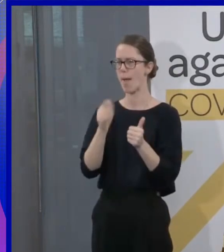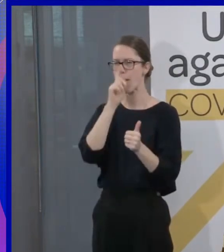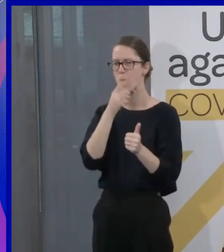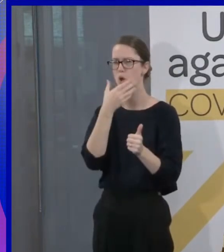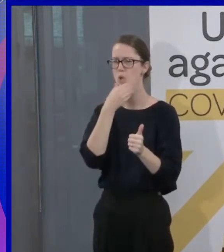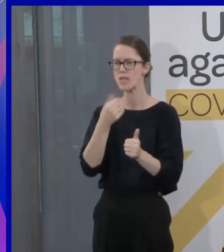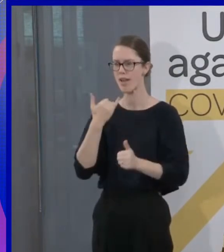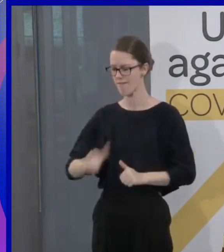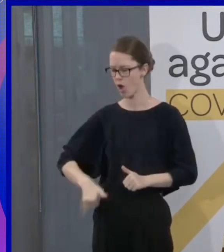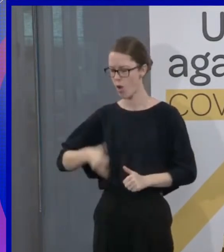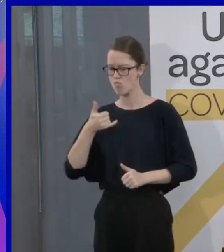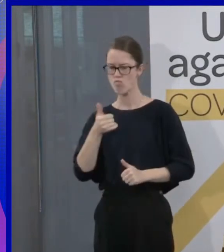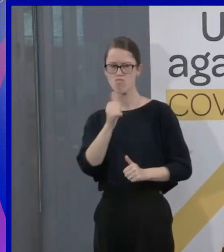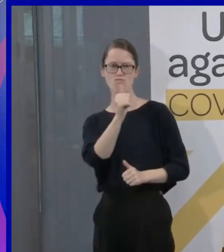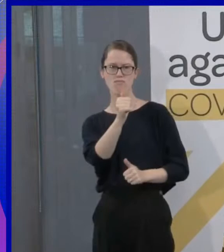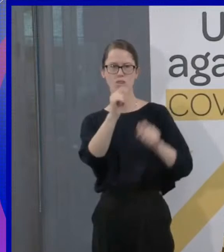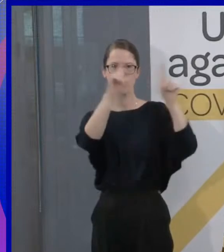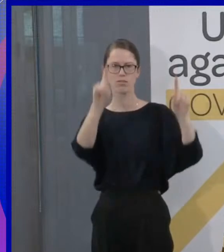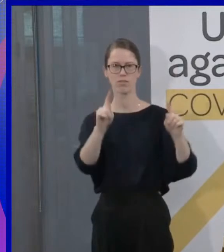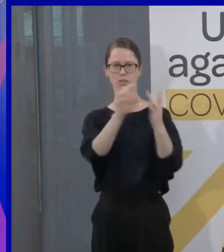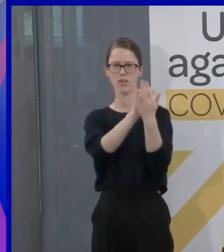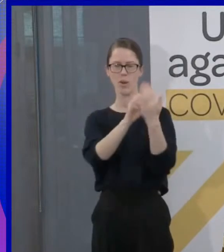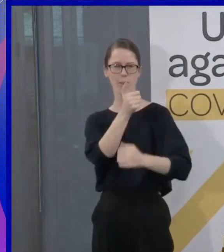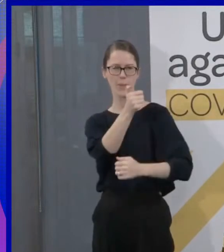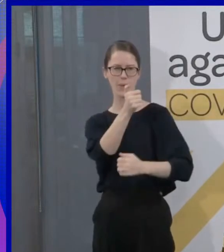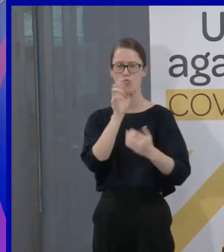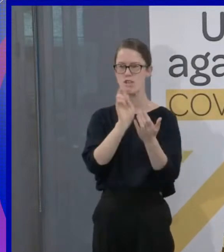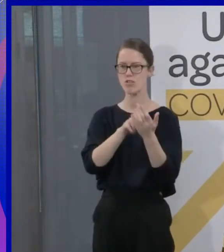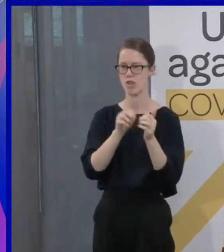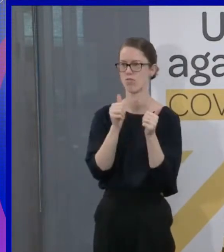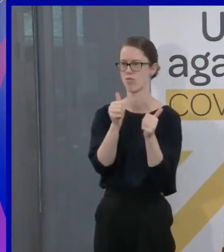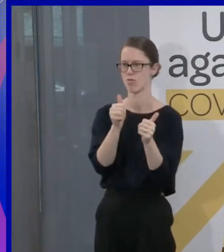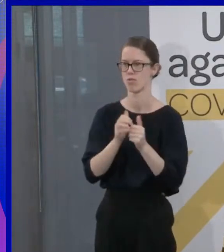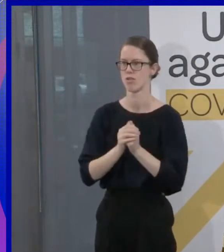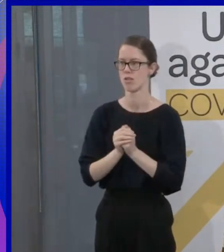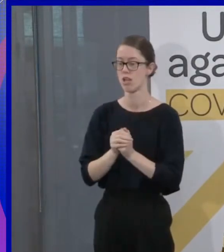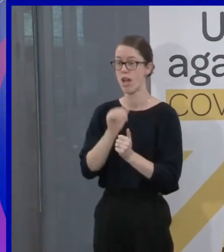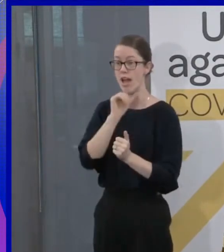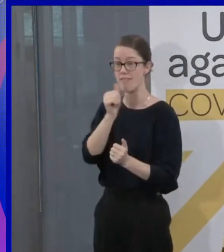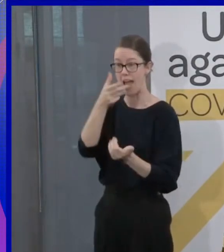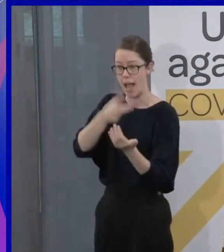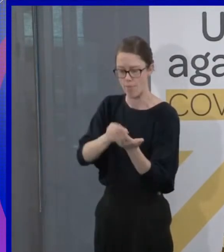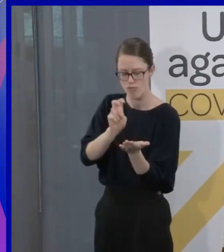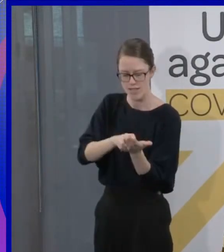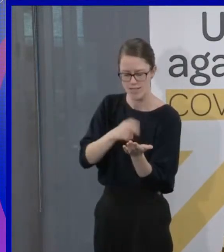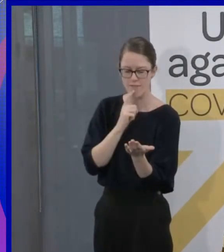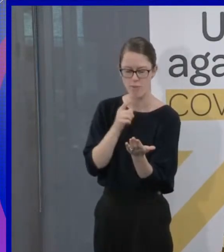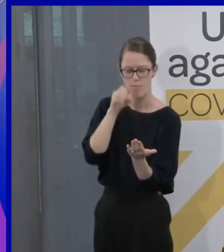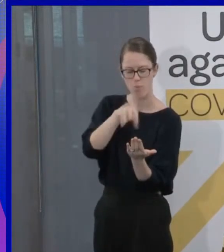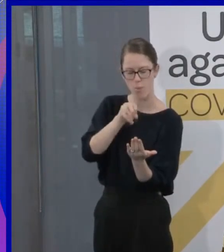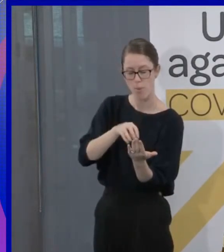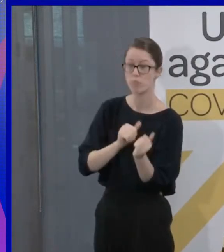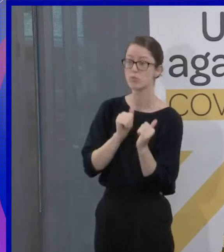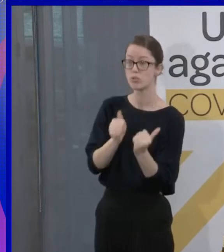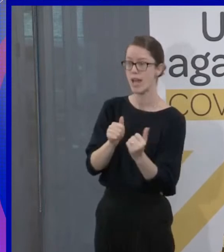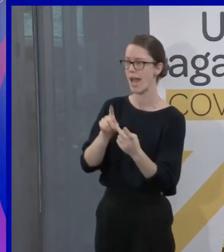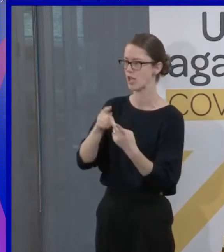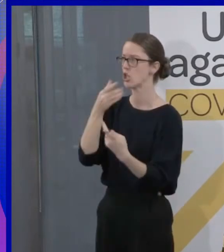New Zealanders not only registering with the app, so we have their up-to-date contact details, but also using